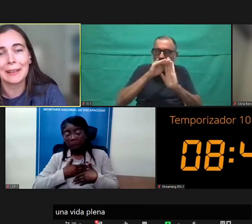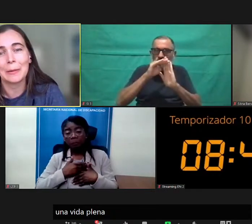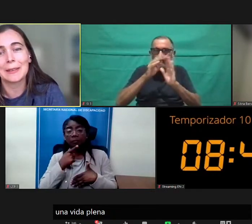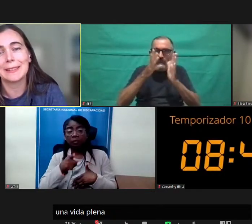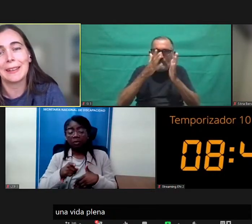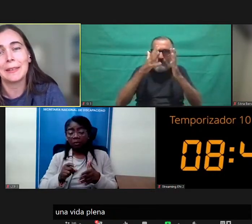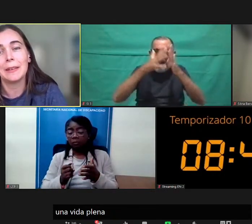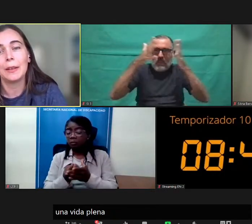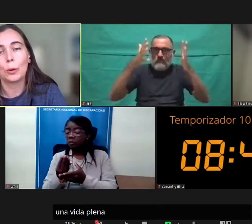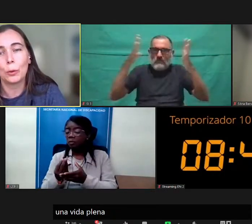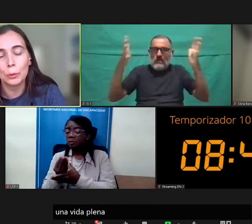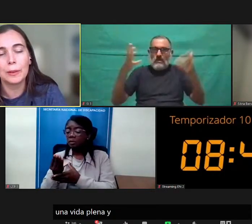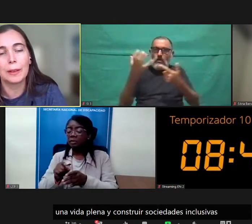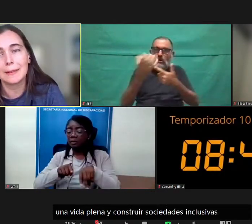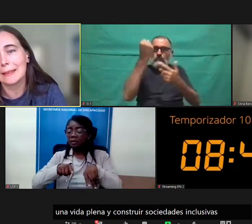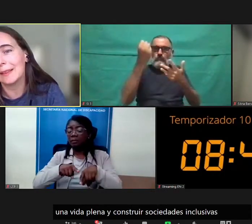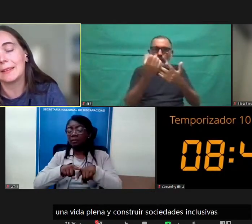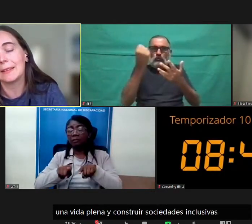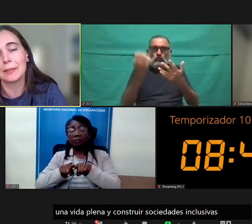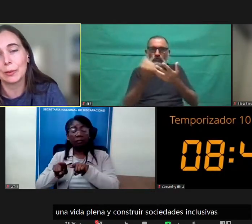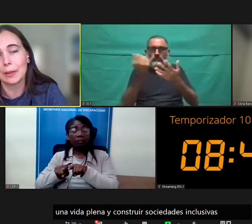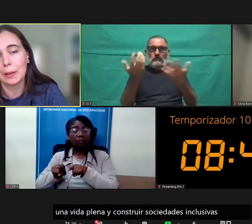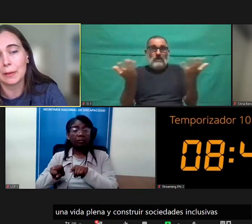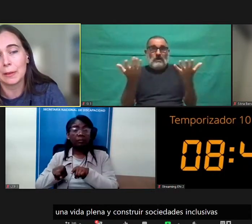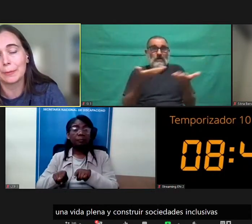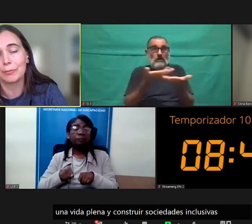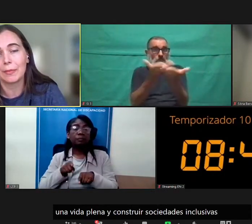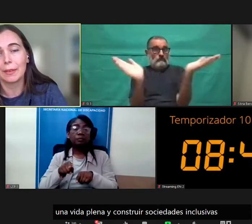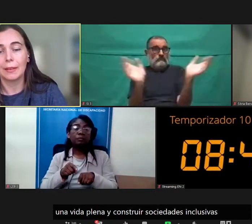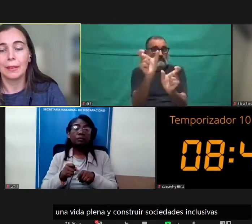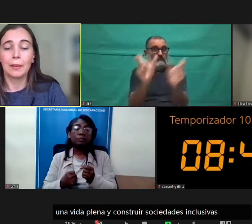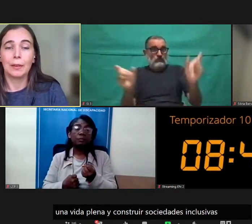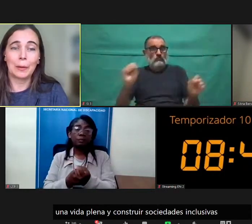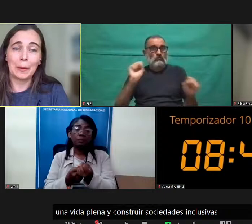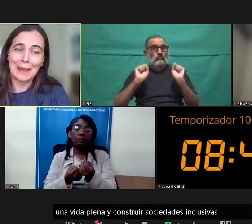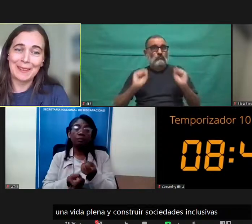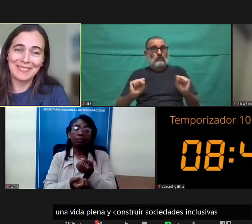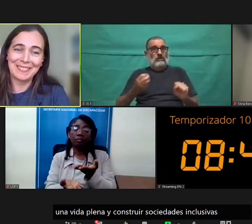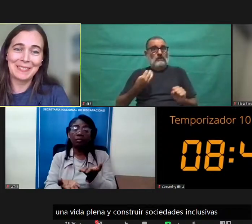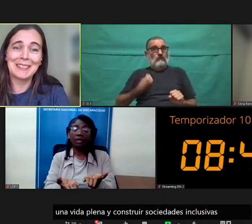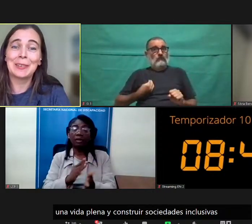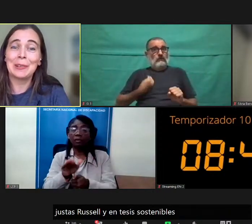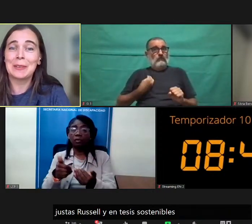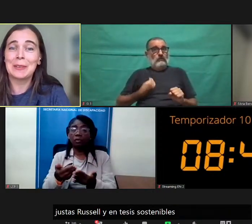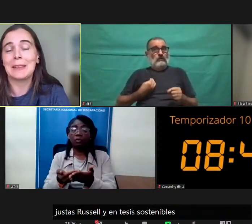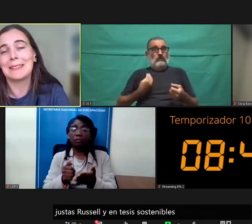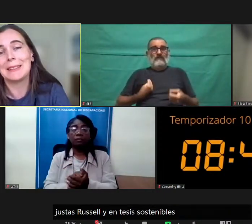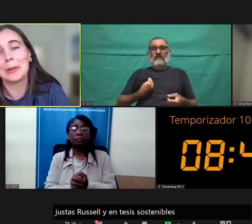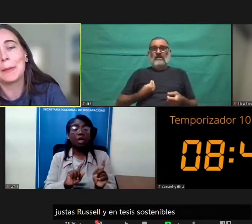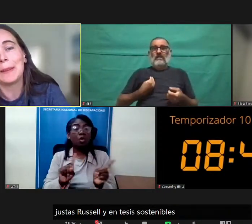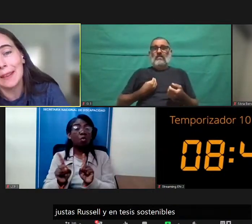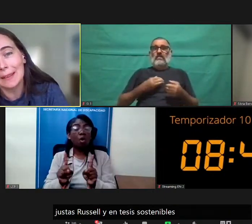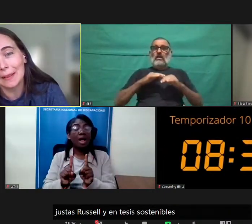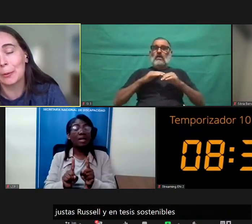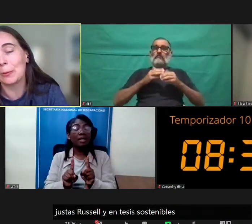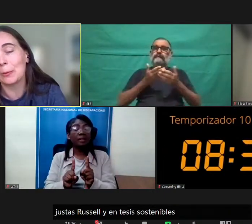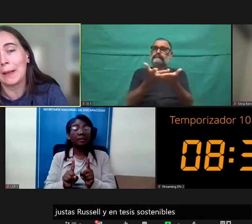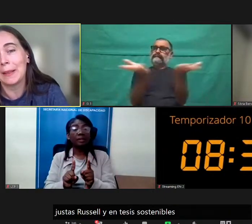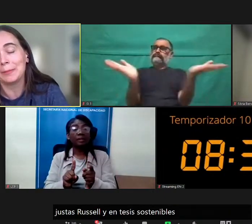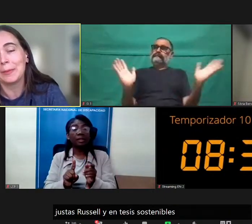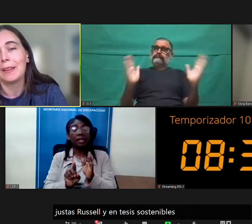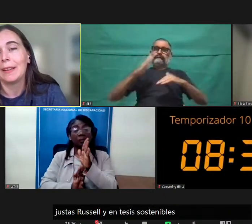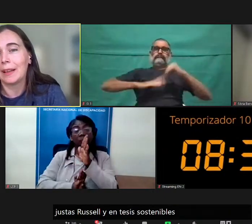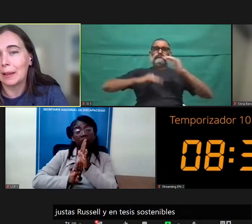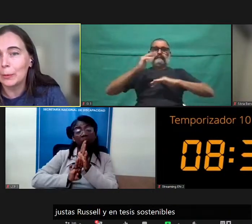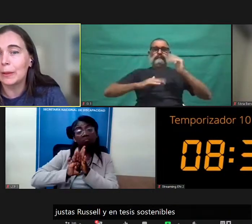societies that value and flourish in fair resilient societies so now what are the